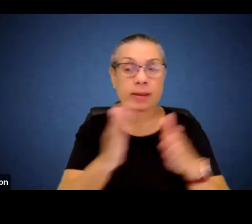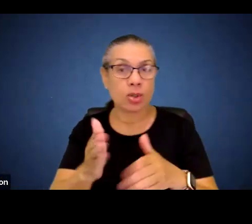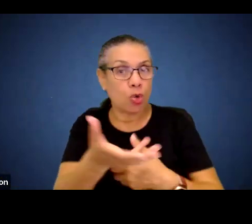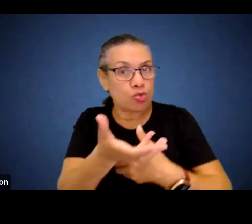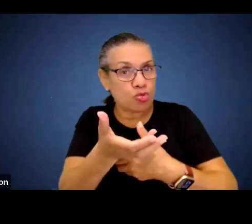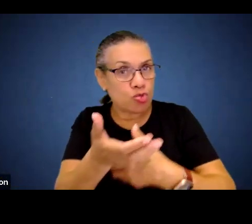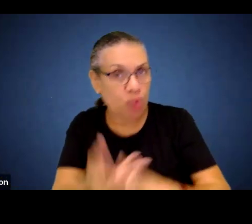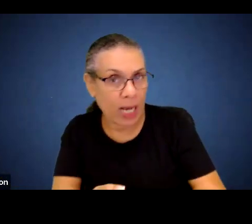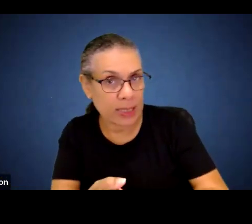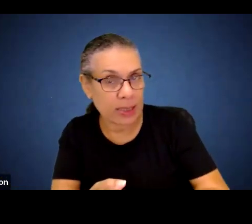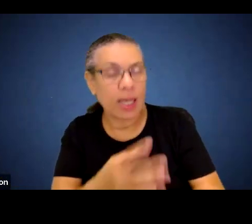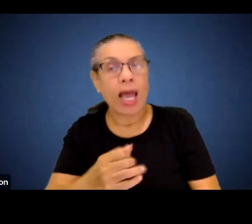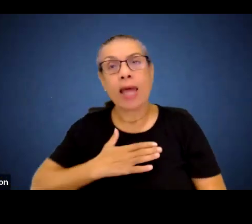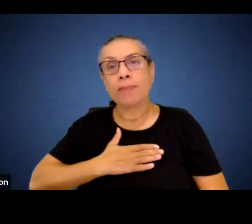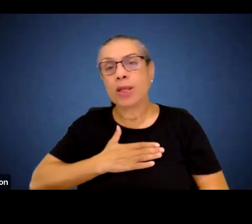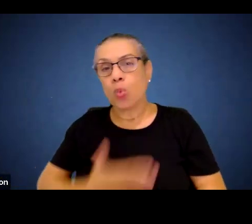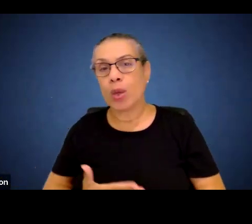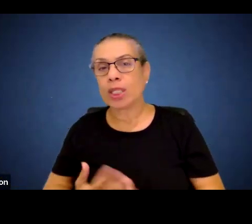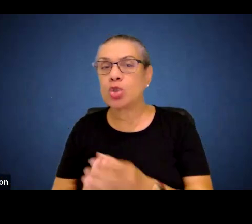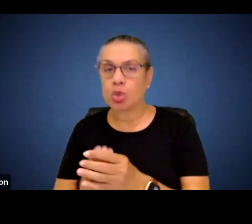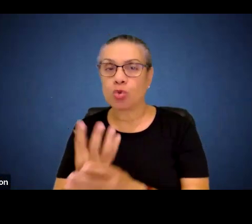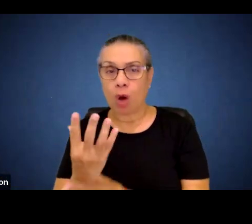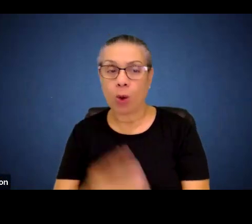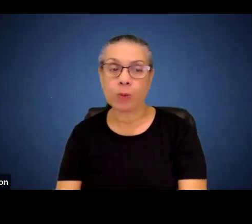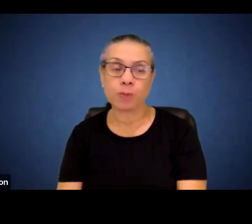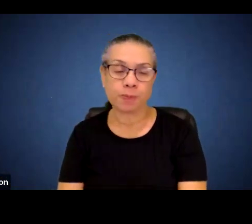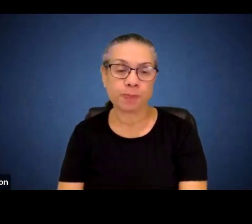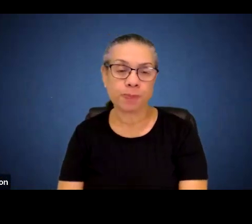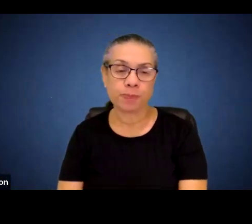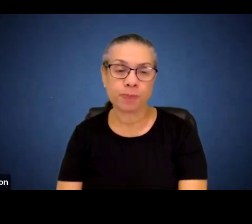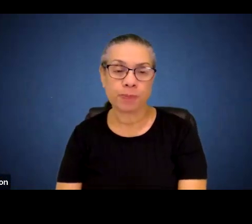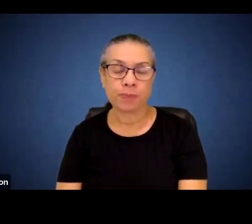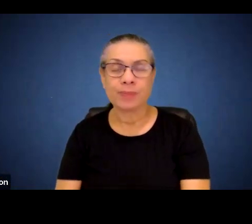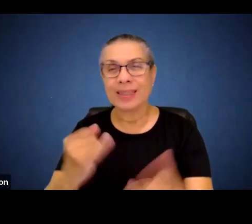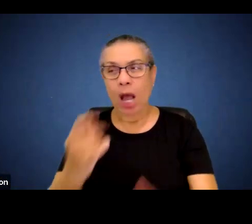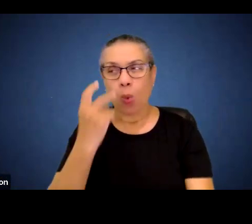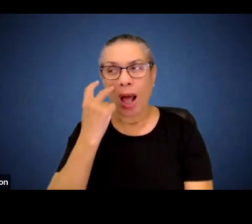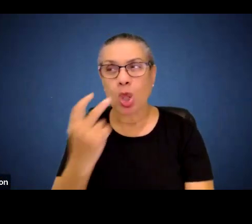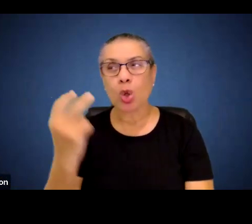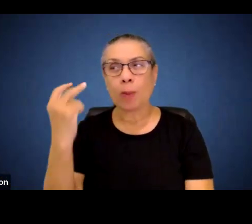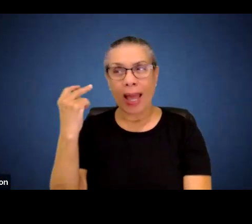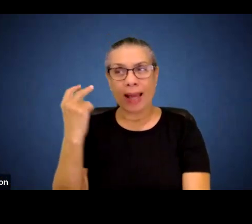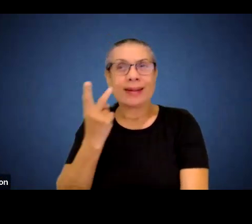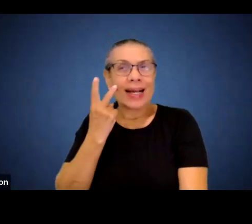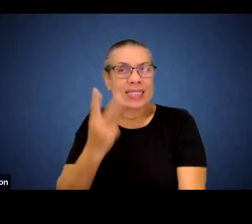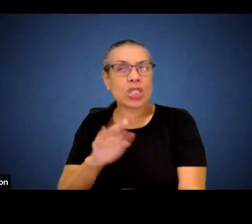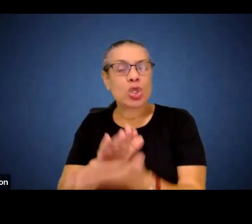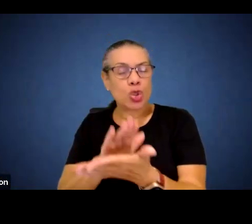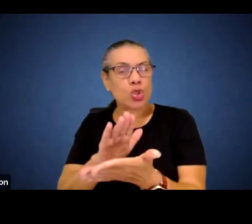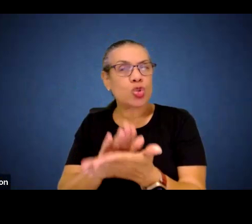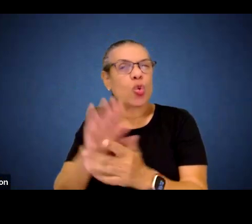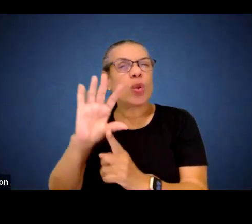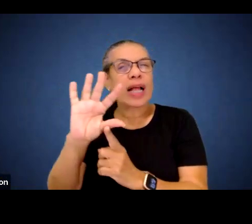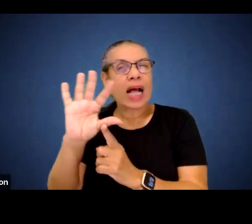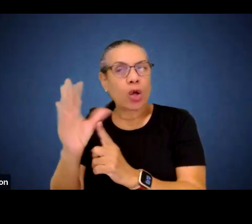trust, and willingness to grow together as a community. Looking back, I can see the school shifts within our school culture